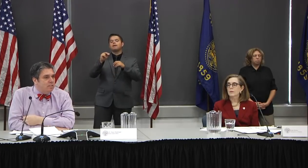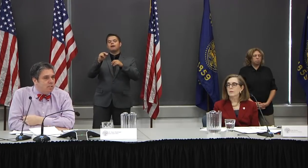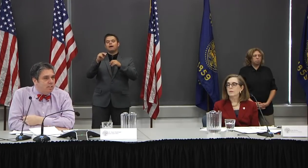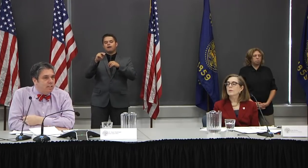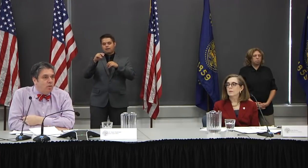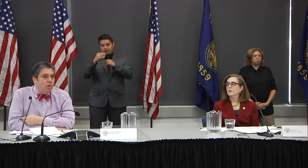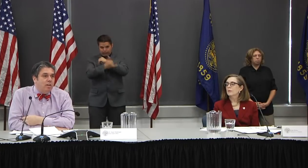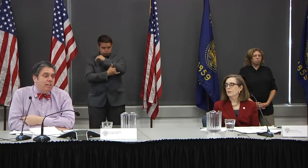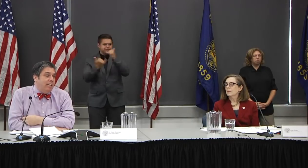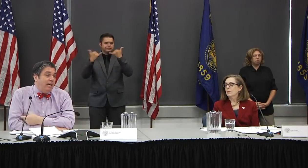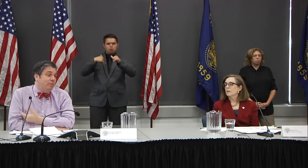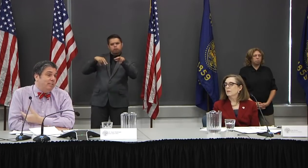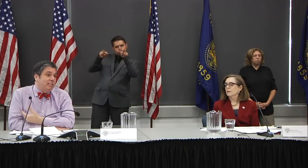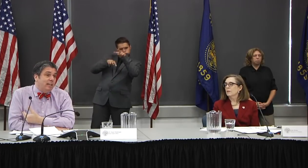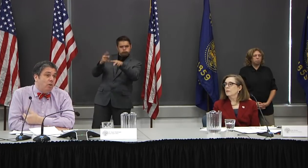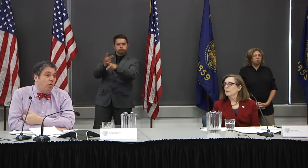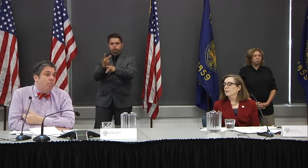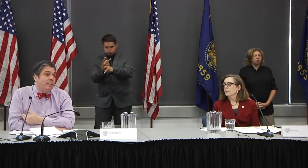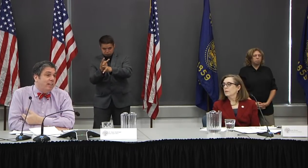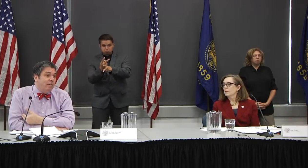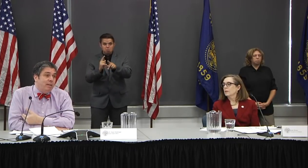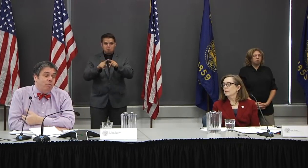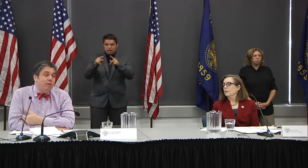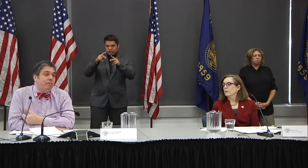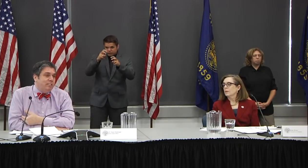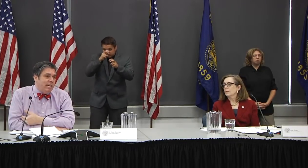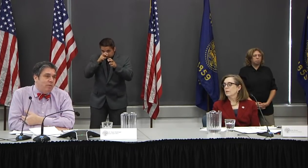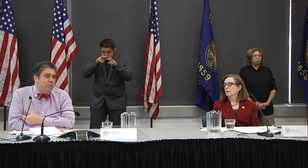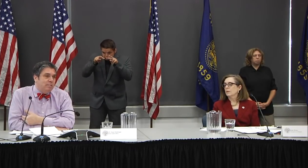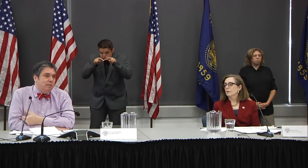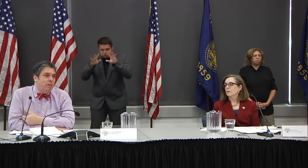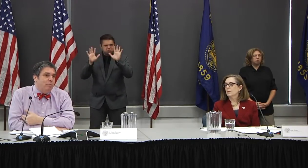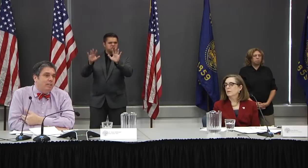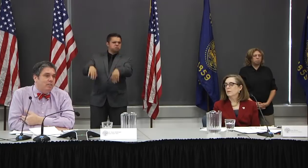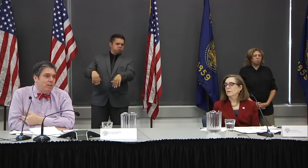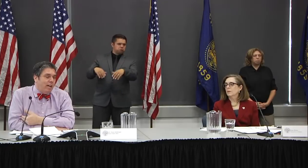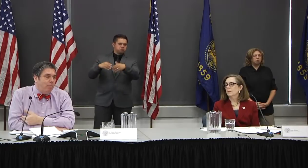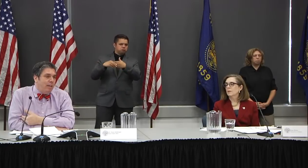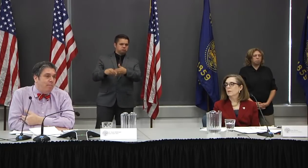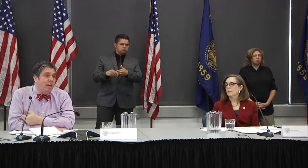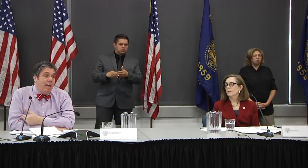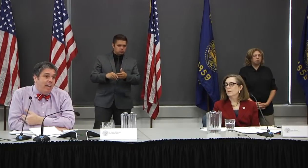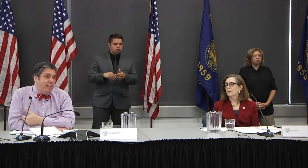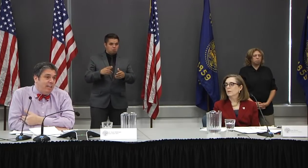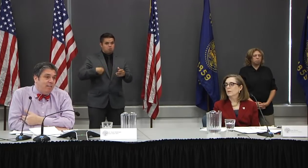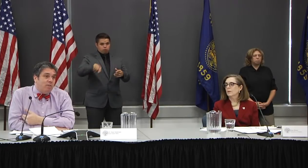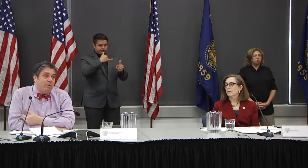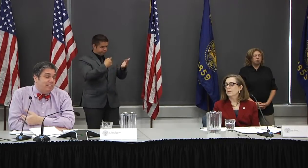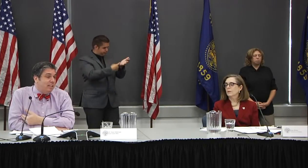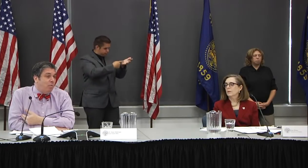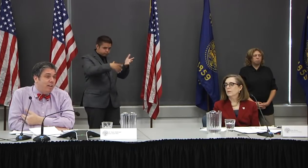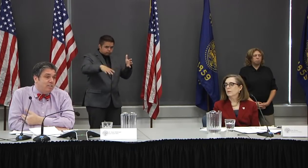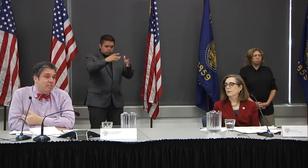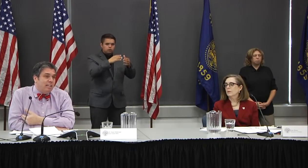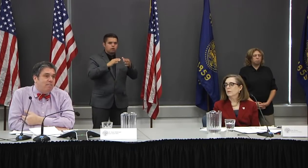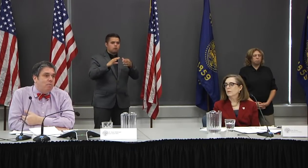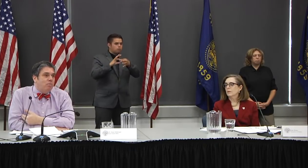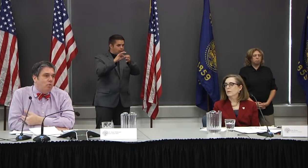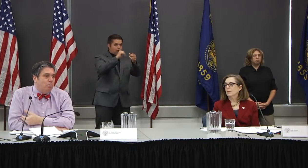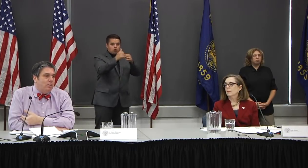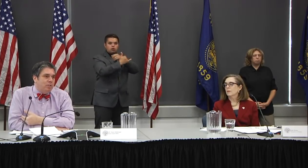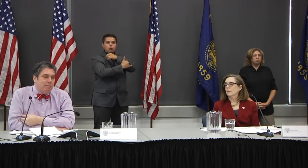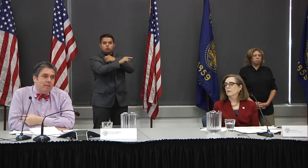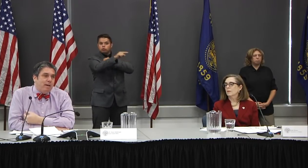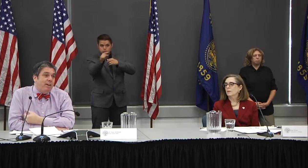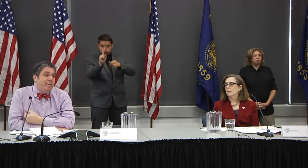that are concerning or counties that go over that limit, we reach out to see what we can do to help them. And then if they're placed on the watch list, to have a